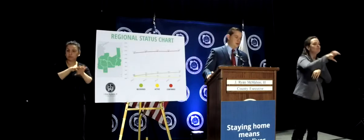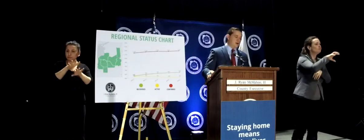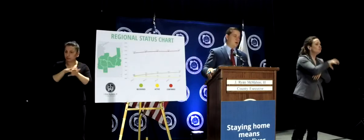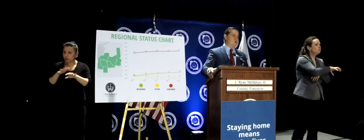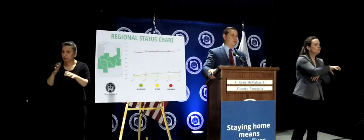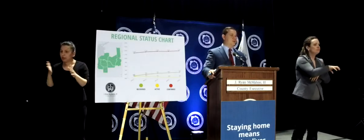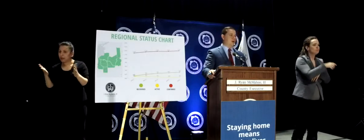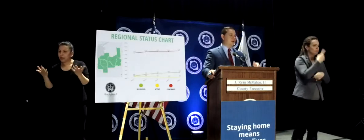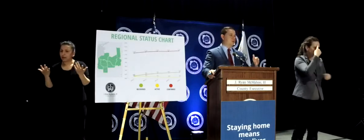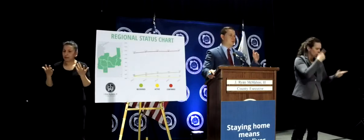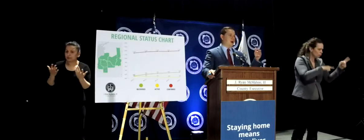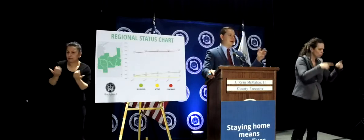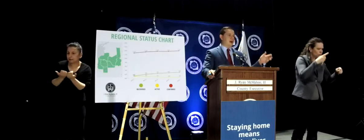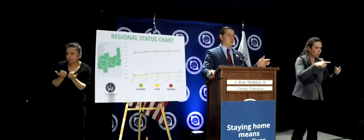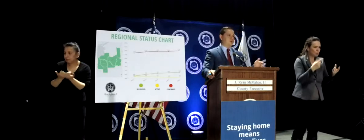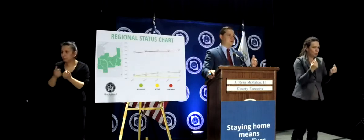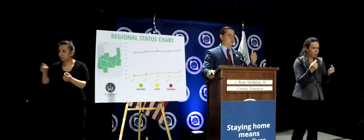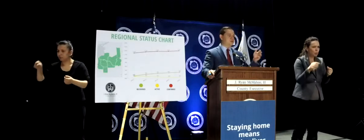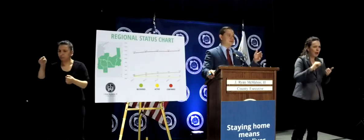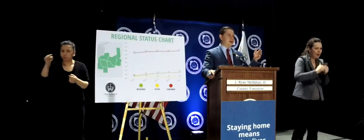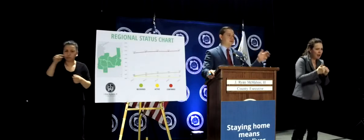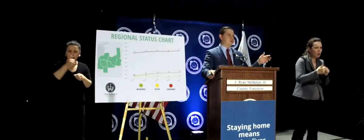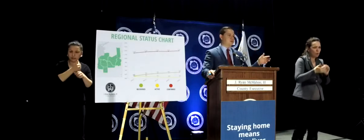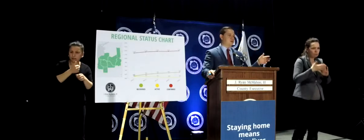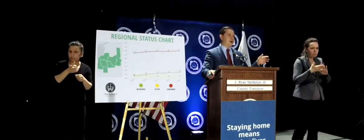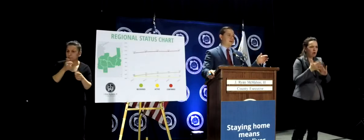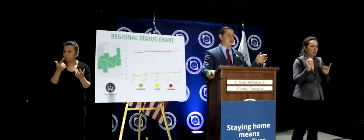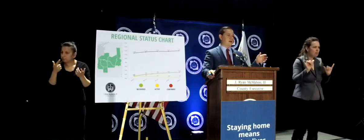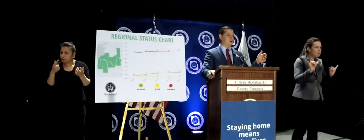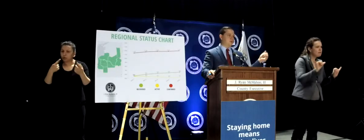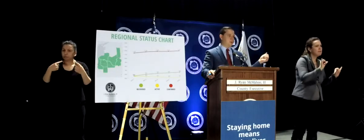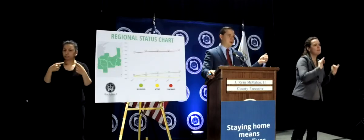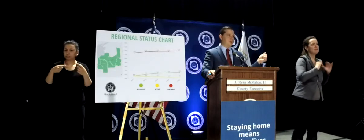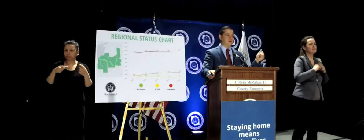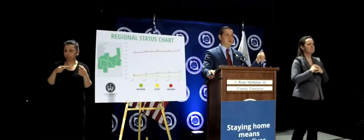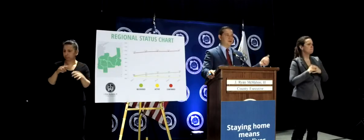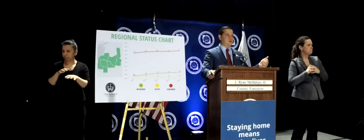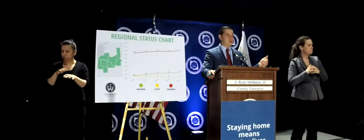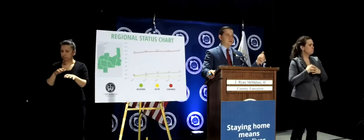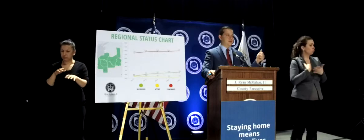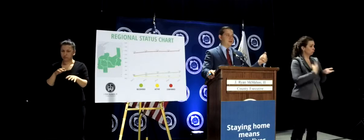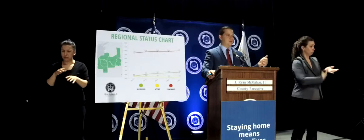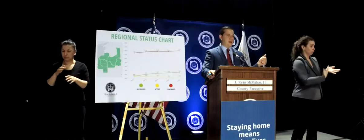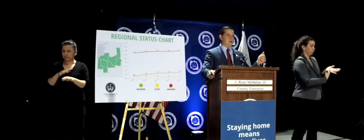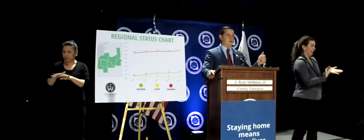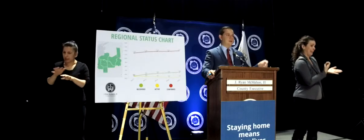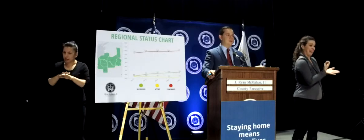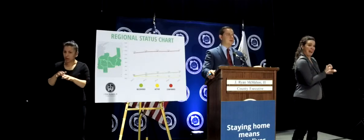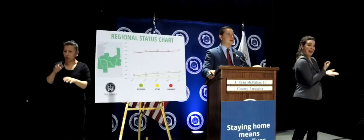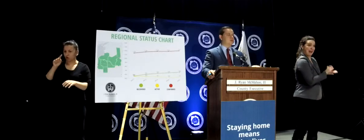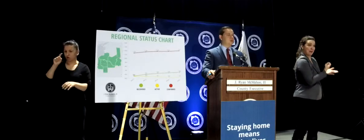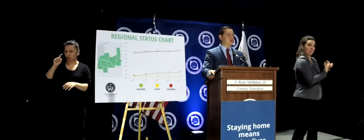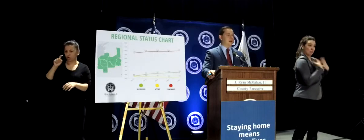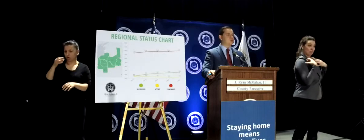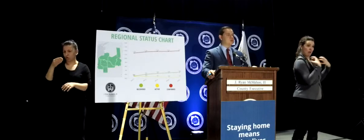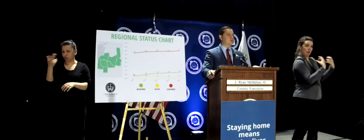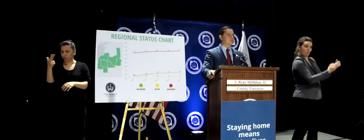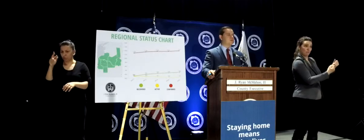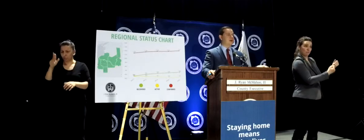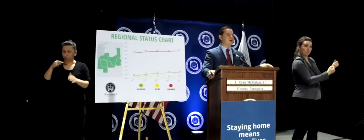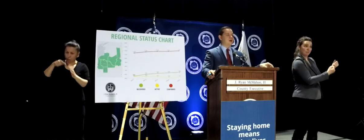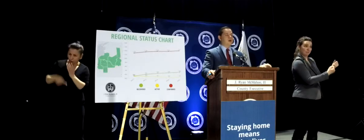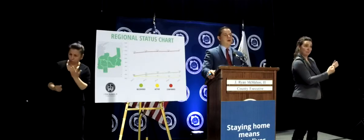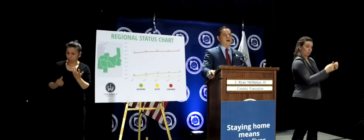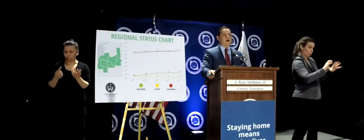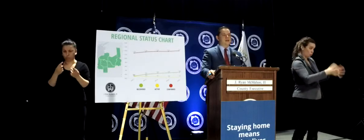this. We've been talking through our Economic Resiliency Task Force here in Onondaga County with the mayor and Center State and McNee and Regional Council with